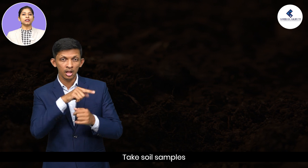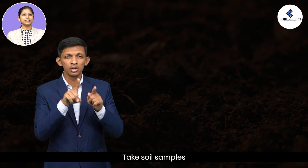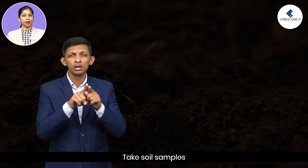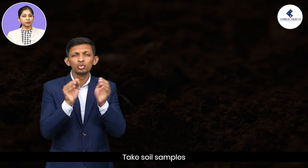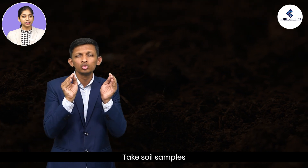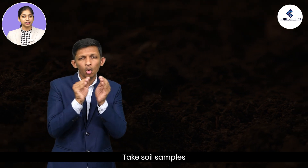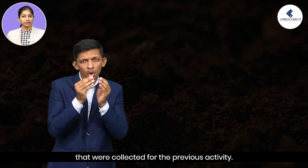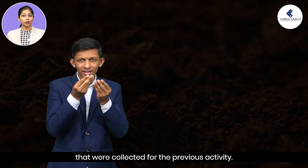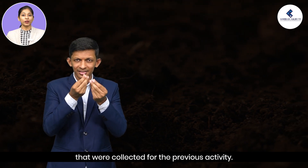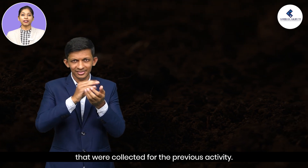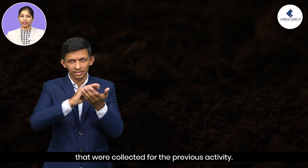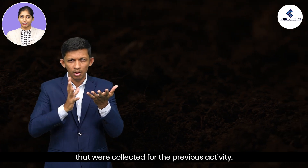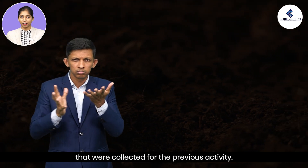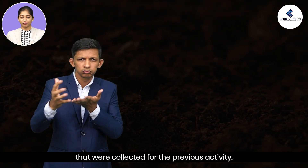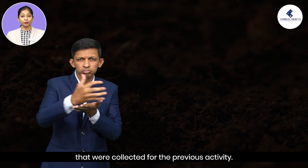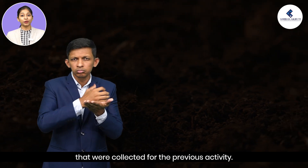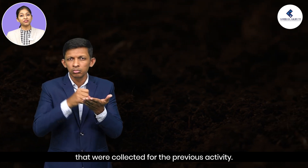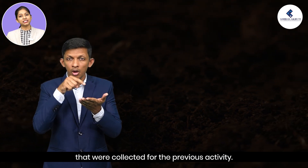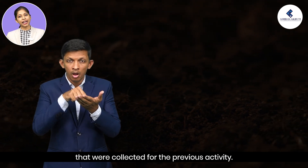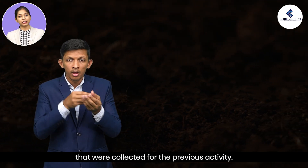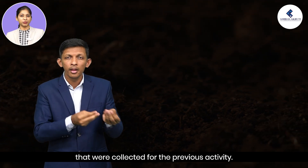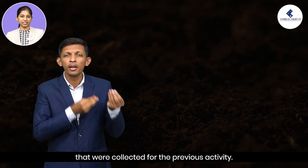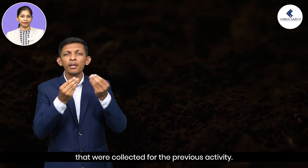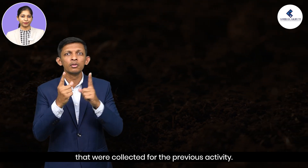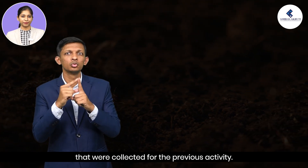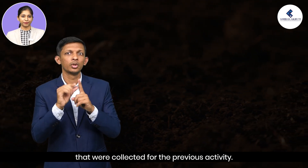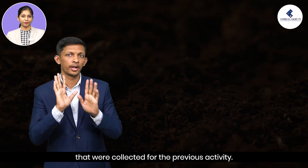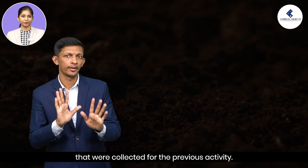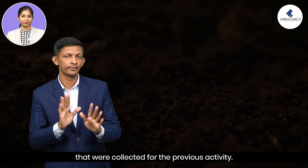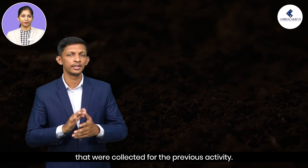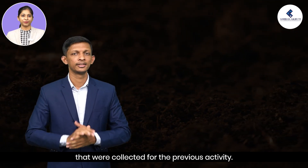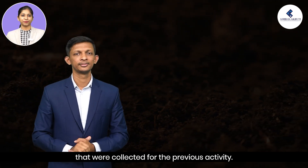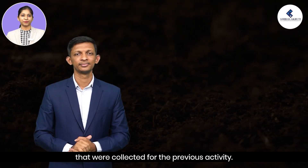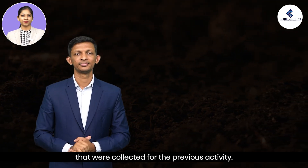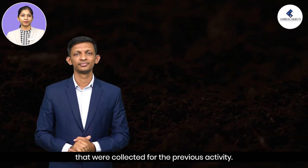Take soil samples that were collected for the previous activity.